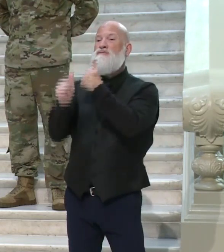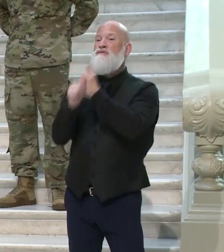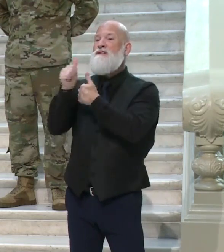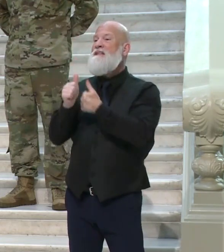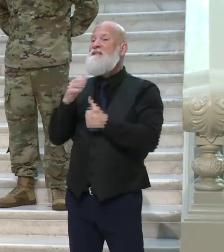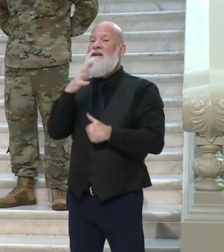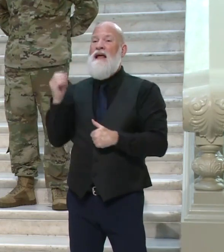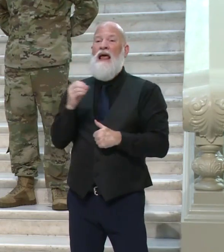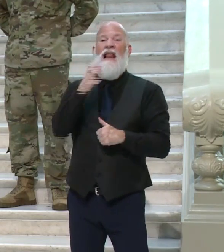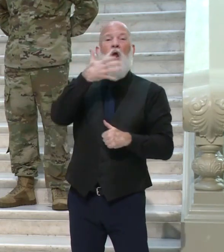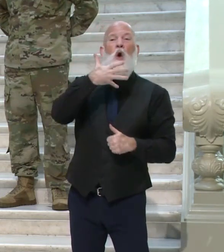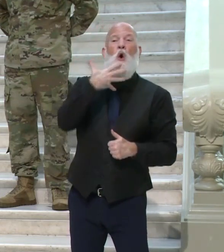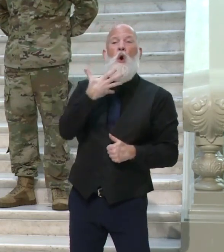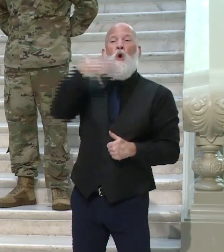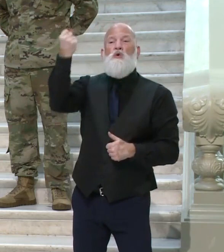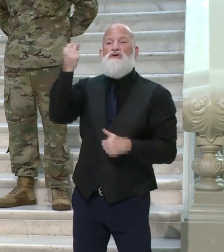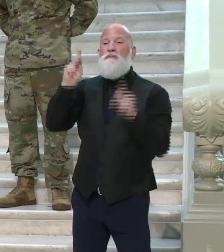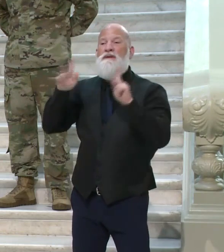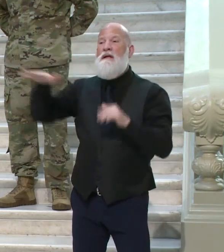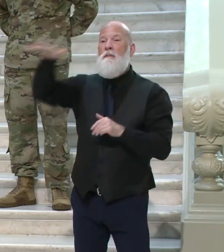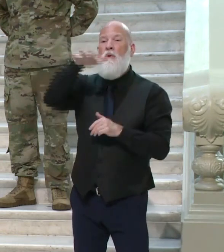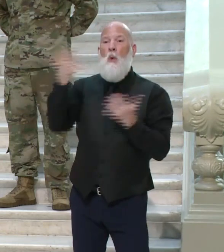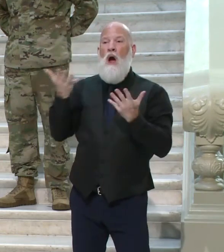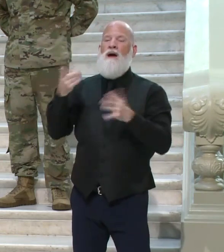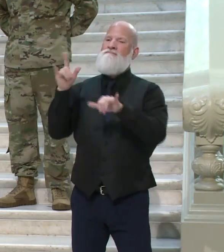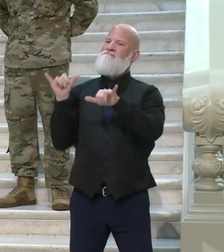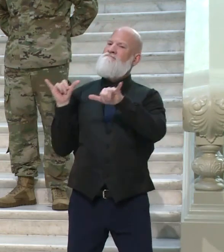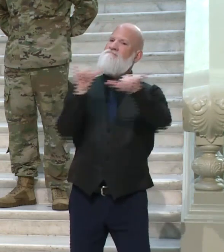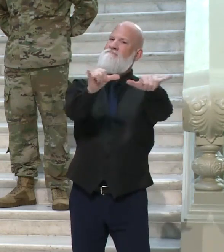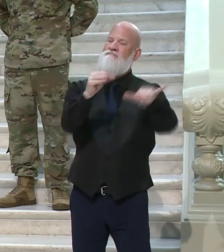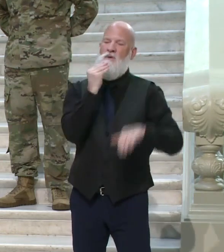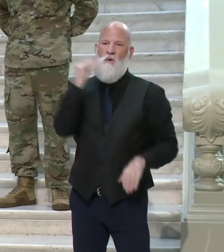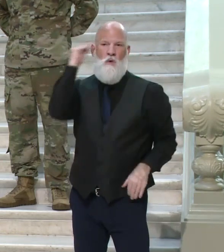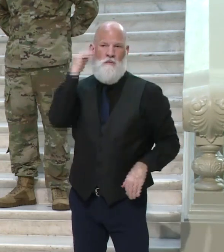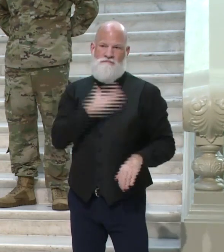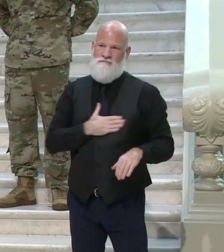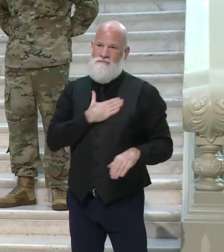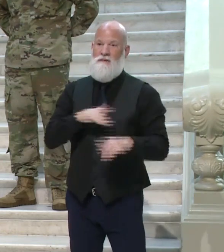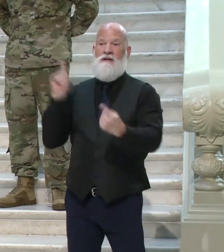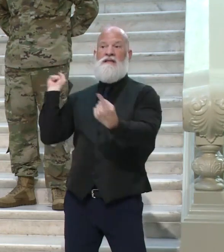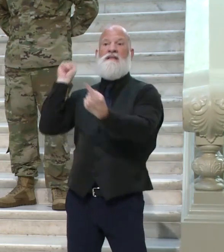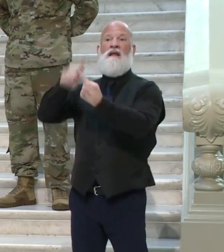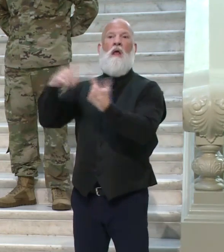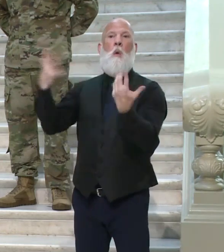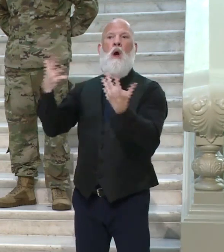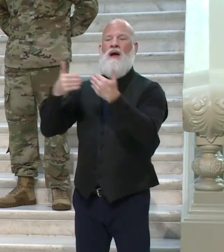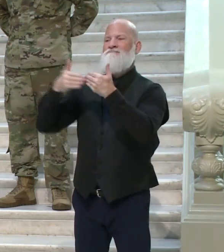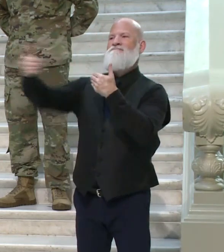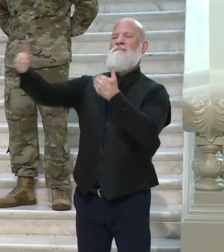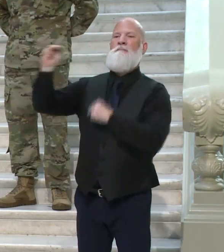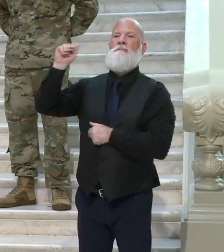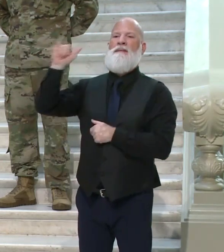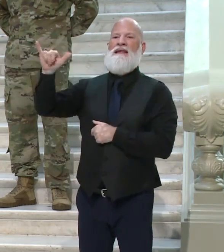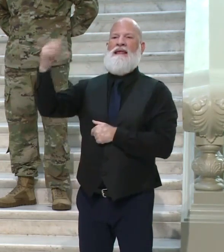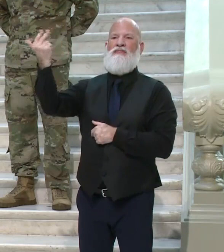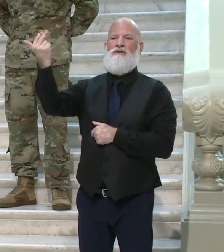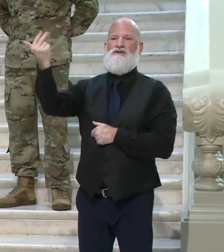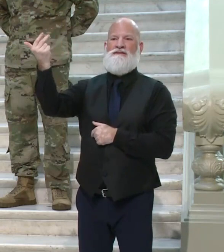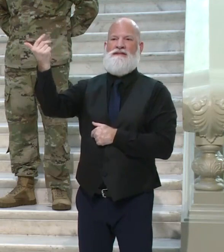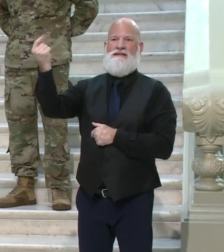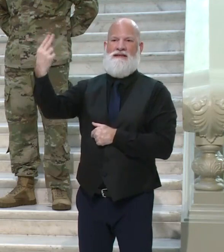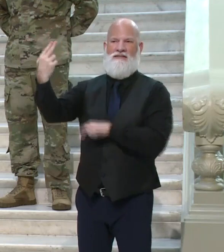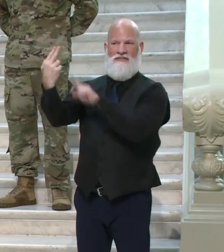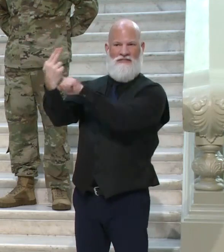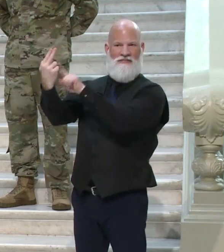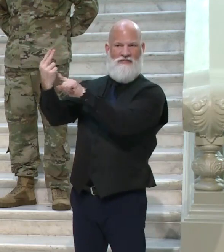13th. And as we assess the situation, we will continue to provide updates. I'd like to ask all Georgians